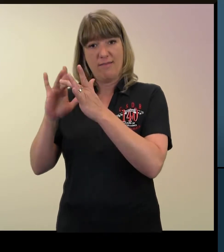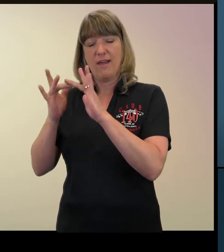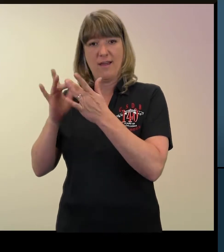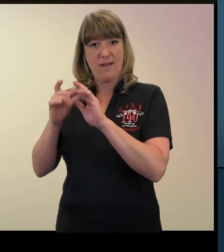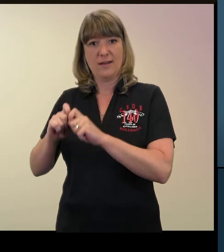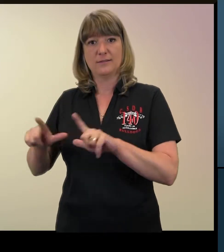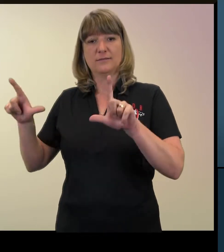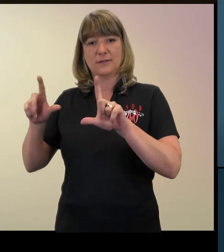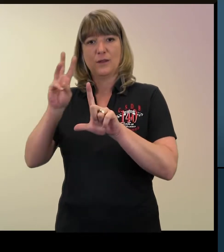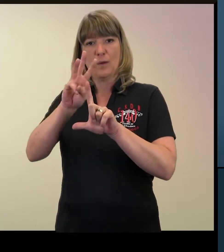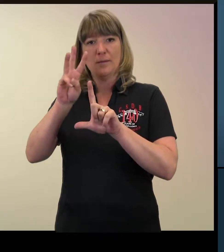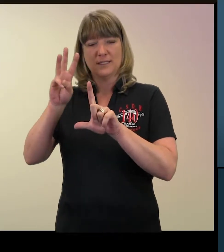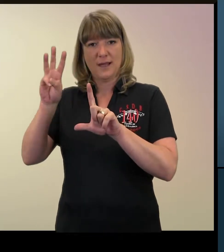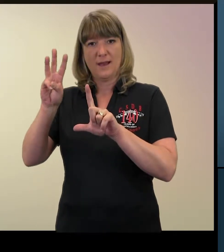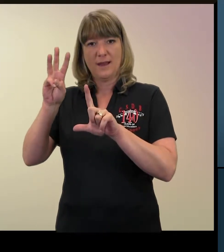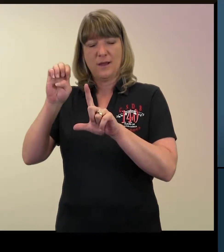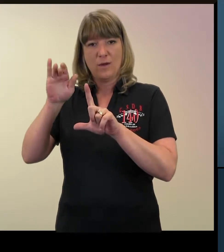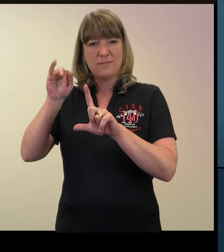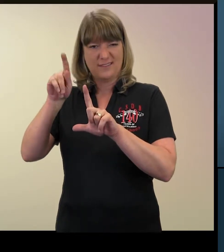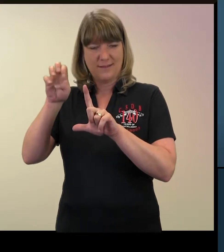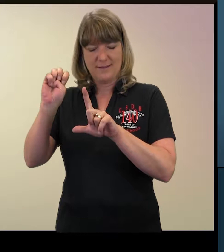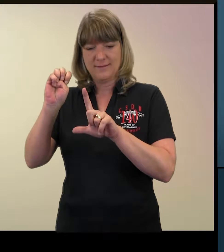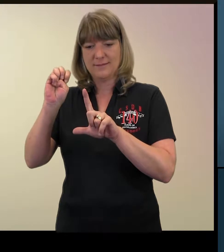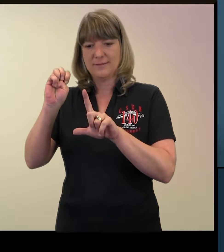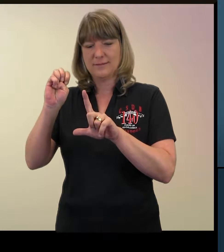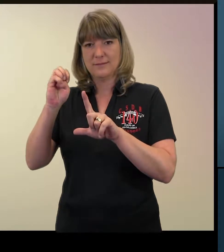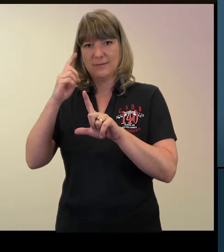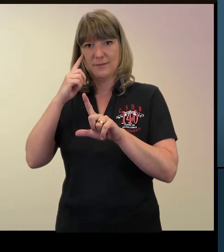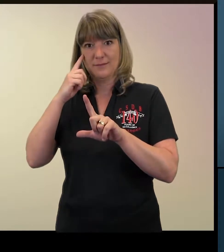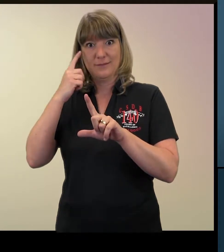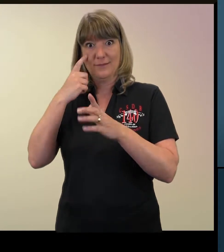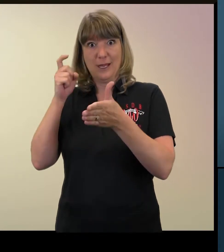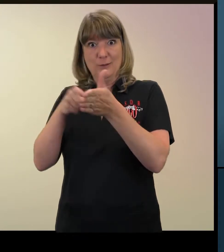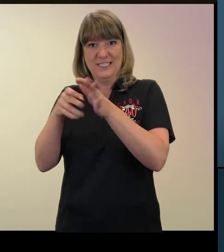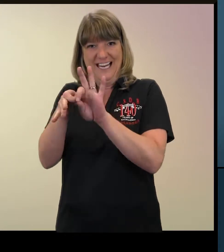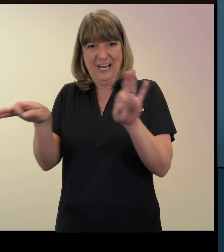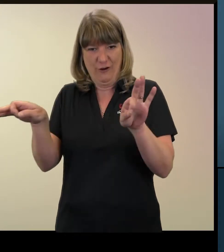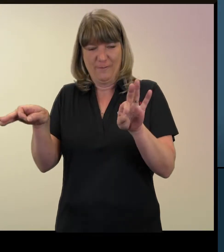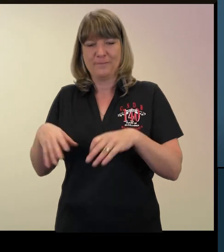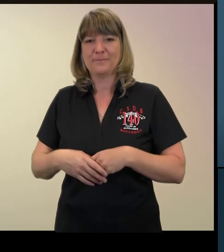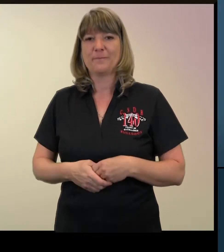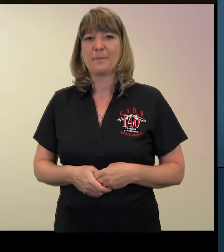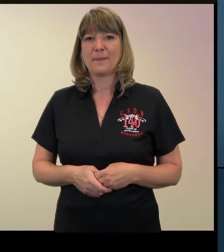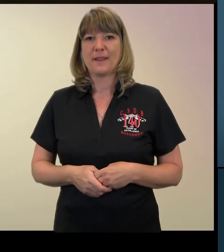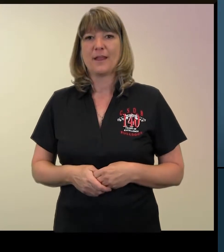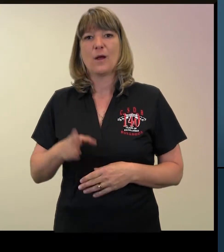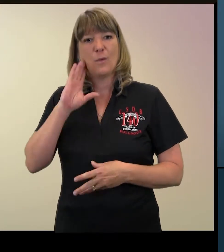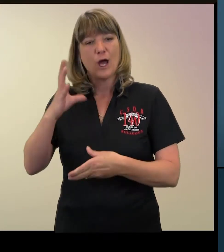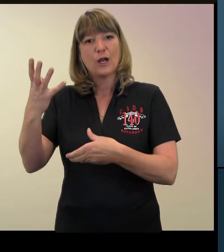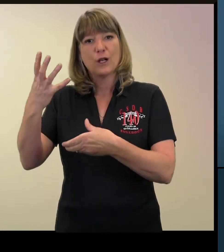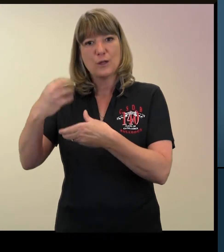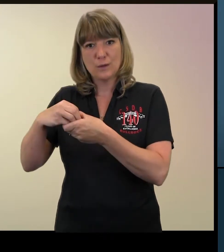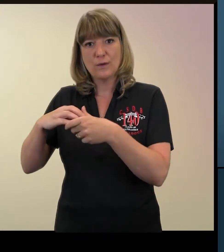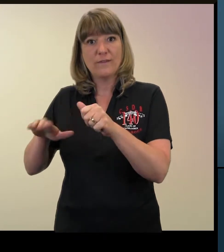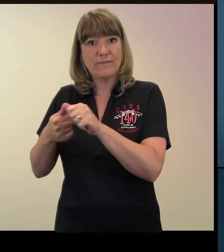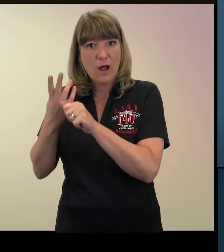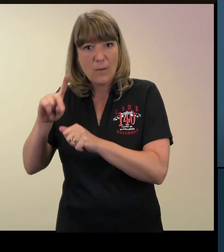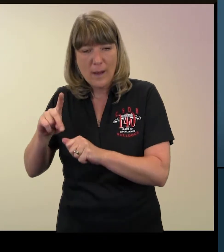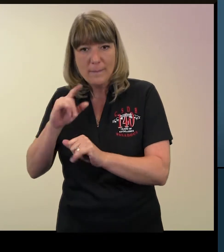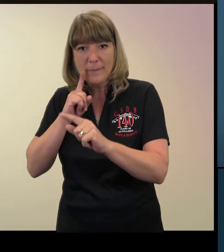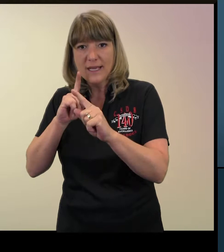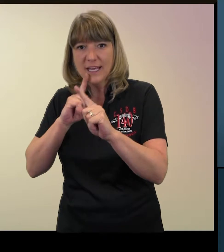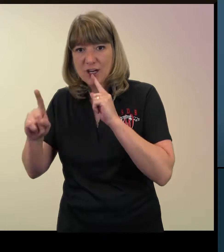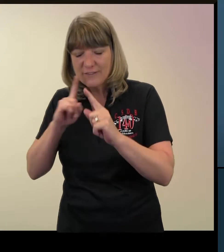website that you see here. It includes a follow-up interview, and